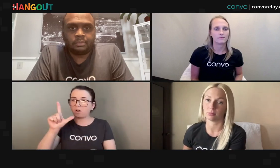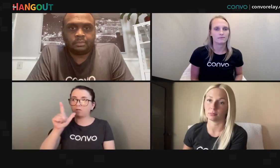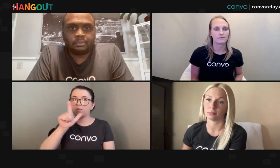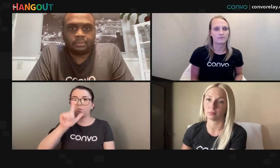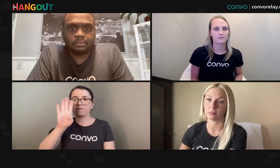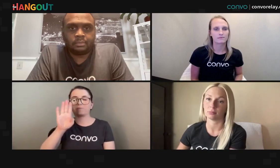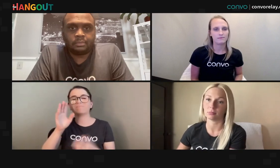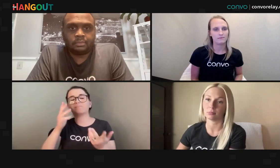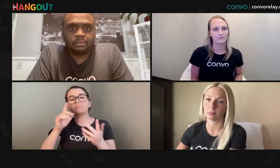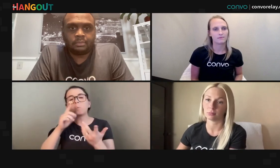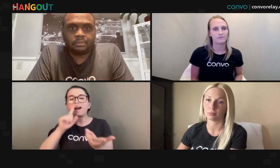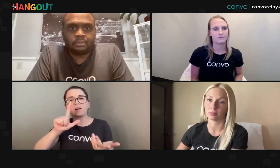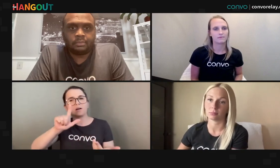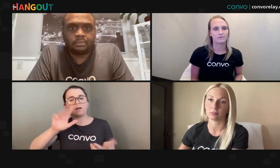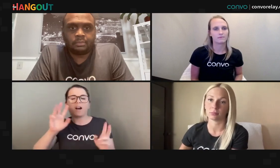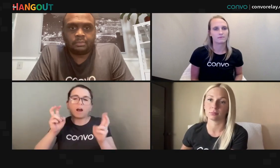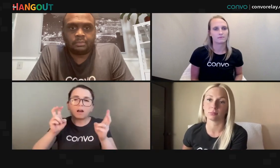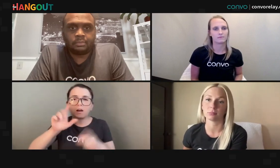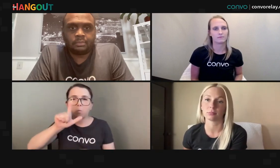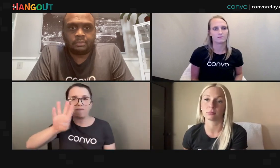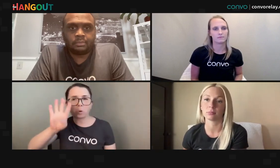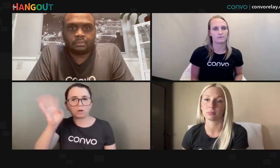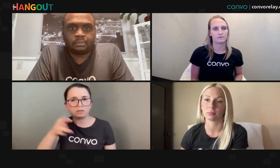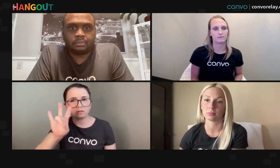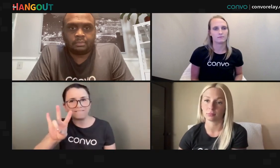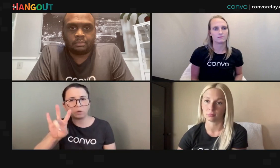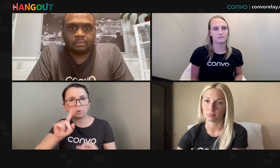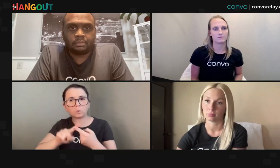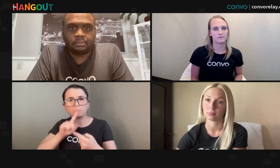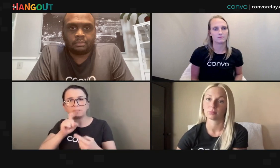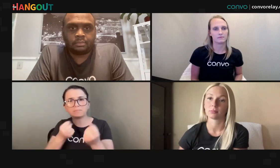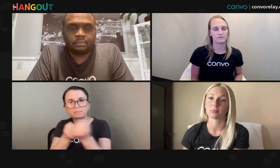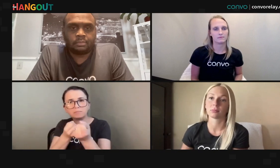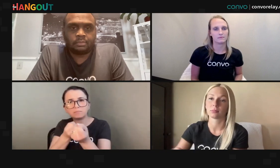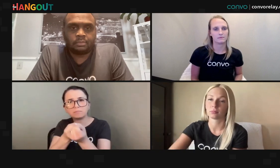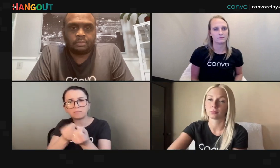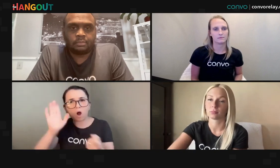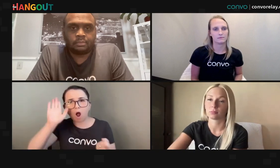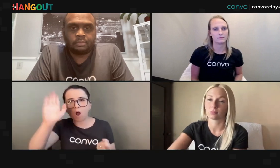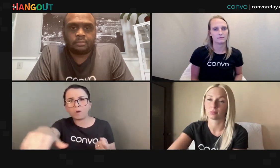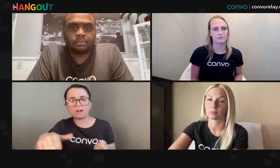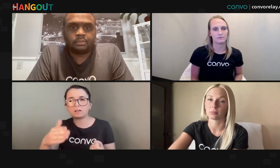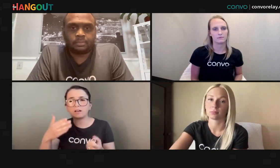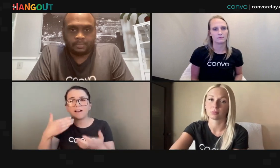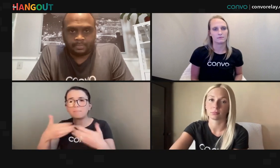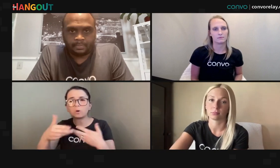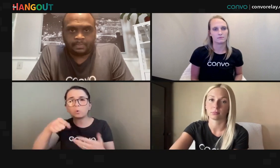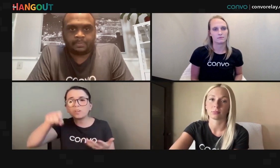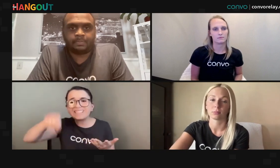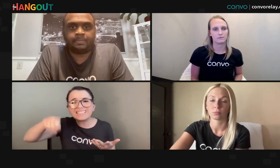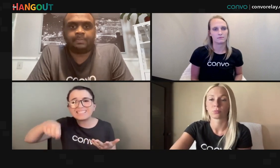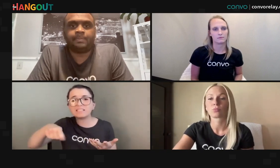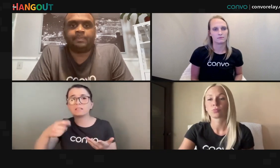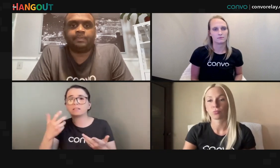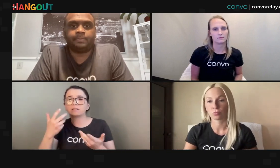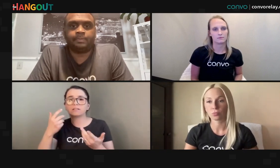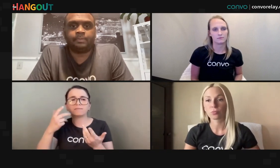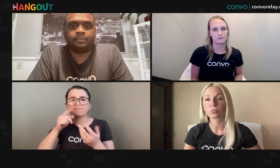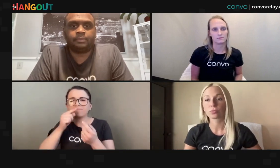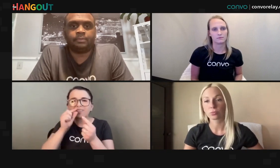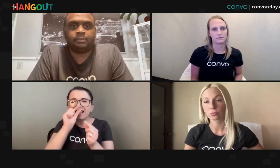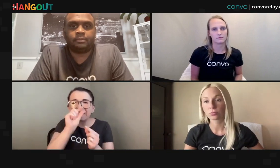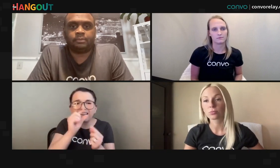we are all basically 24/7 here to support you the entire